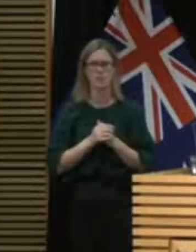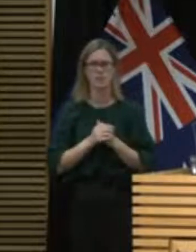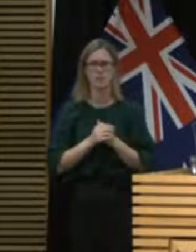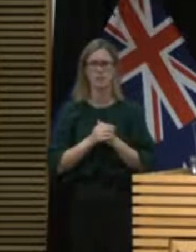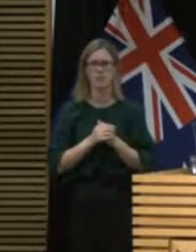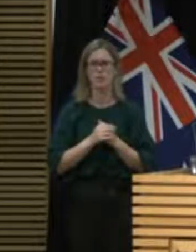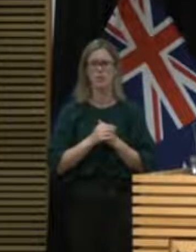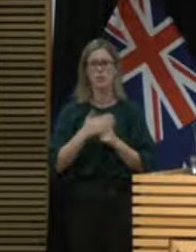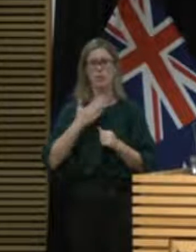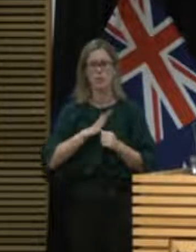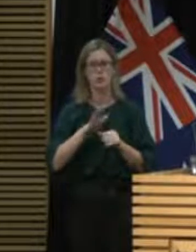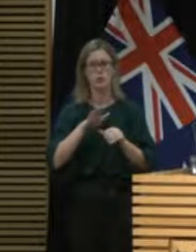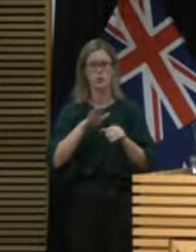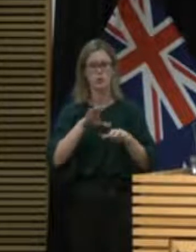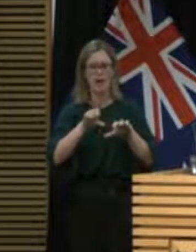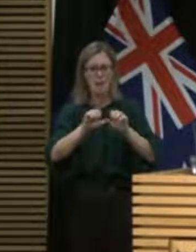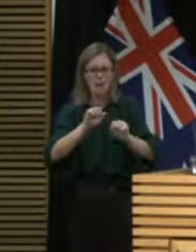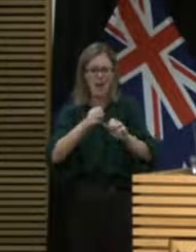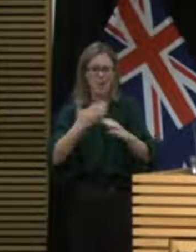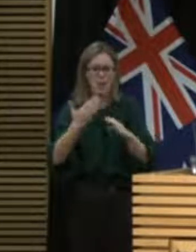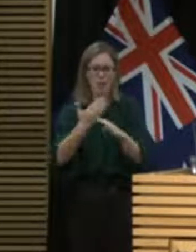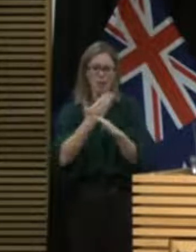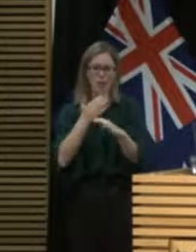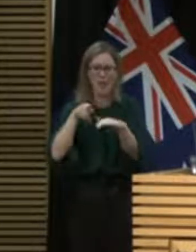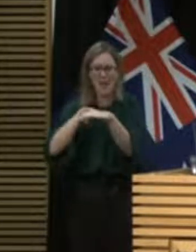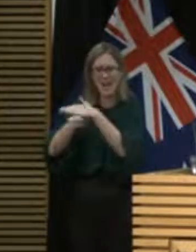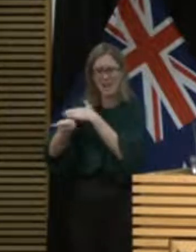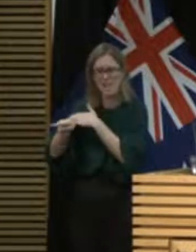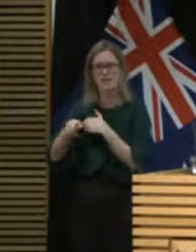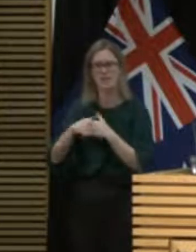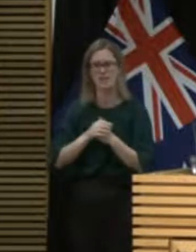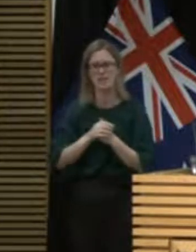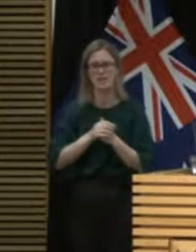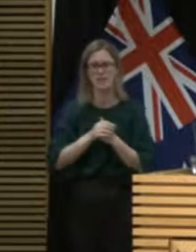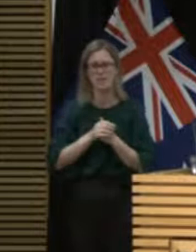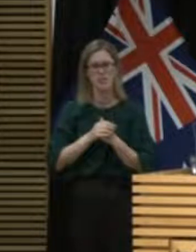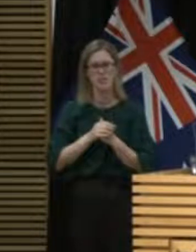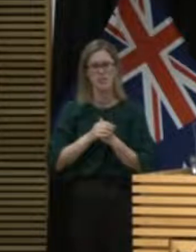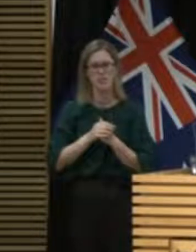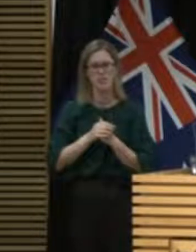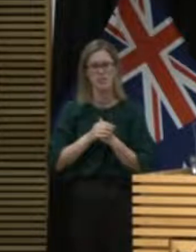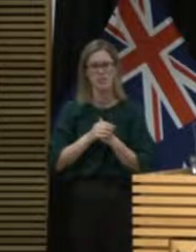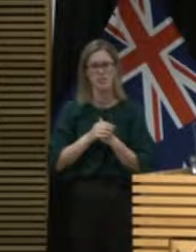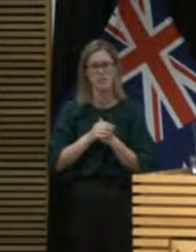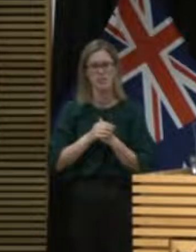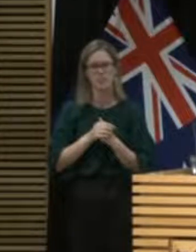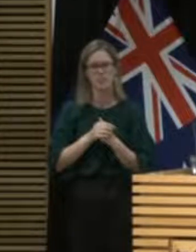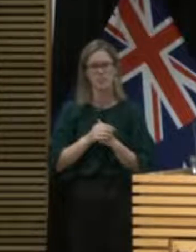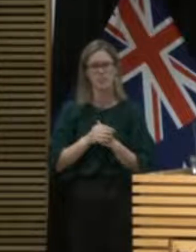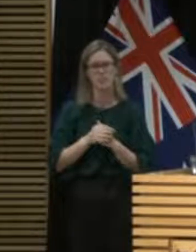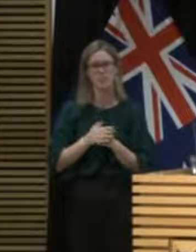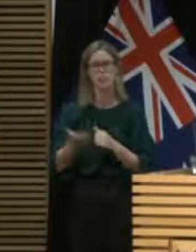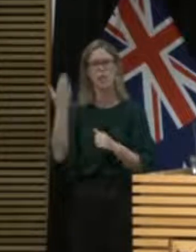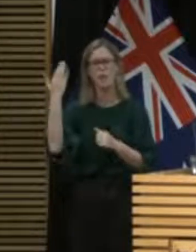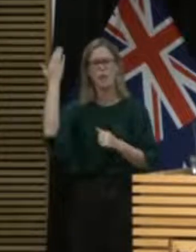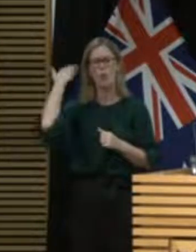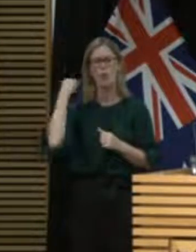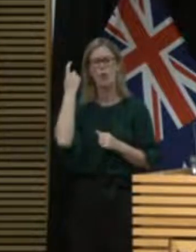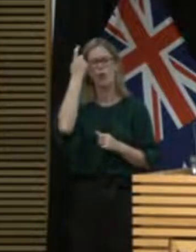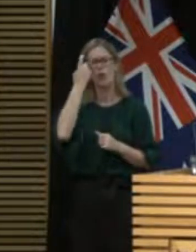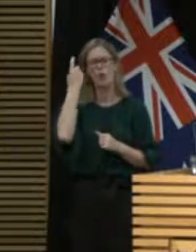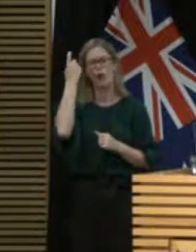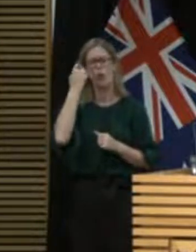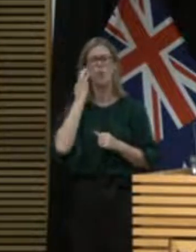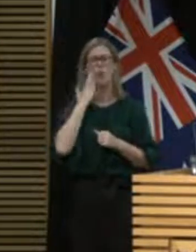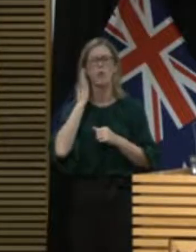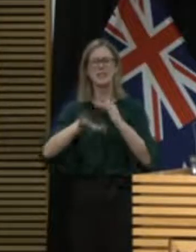ensure that we capture everyone that we need to, and in a way that makes sense as well. We did consider previously when we were putting in